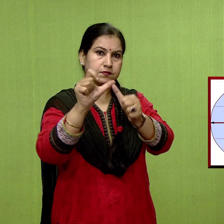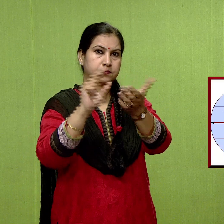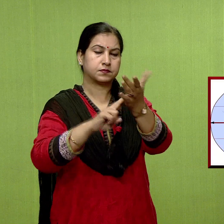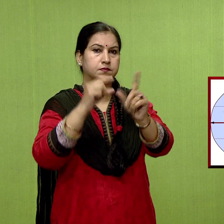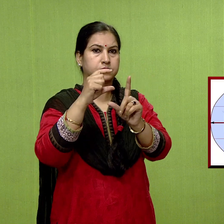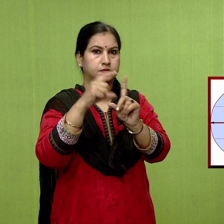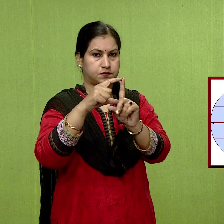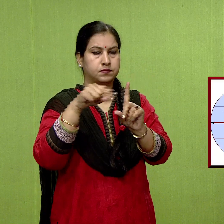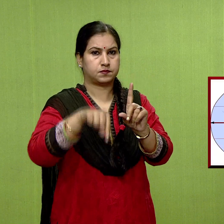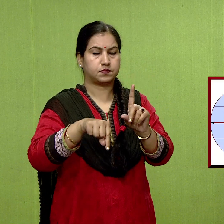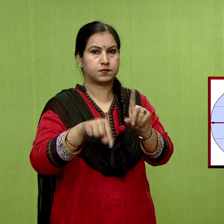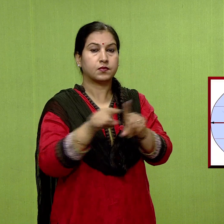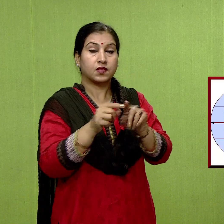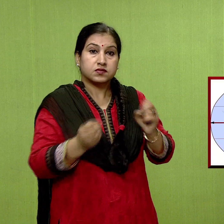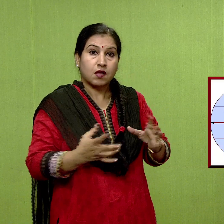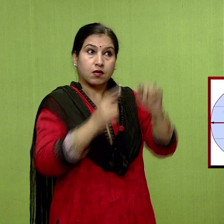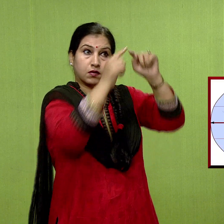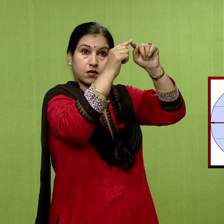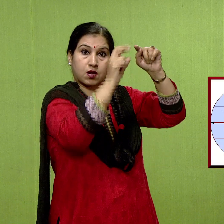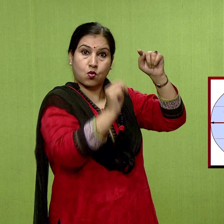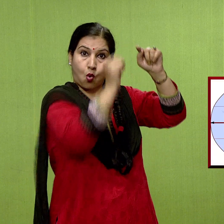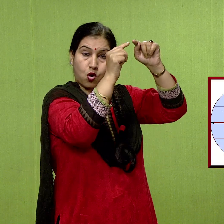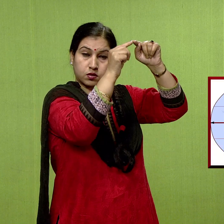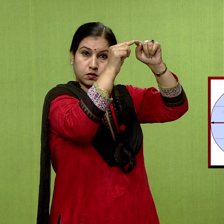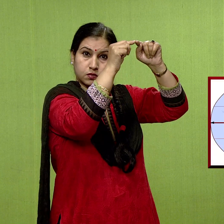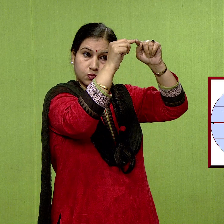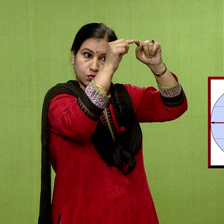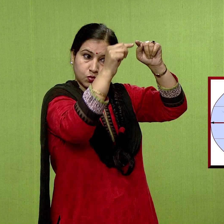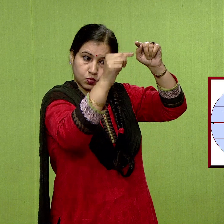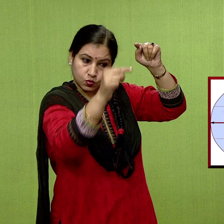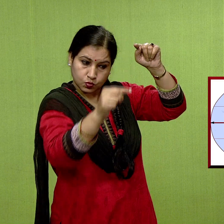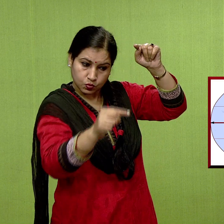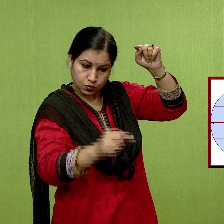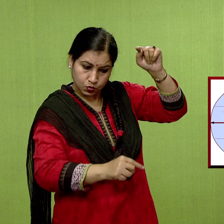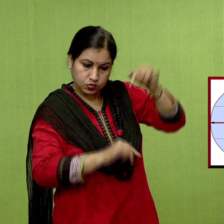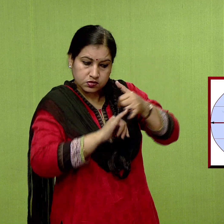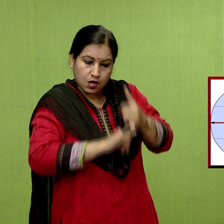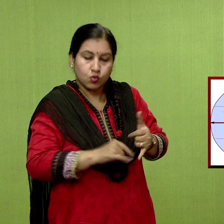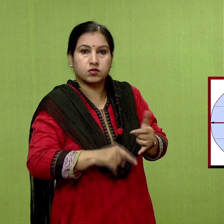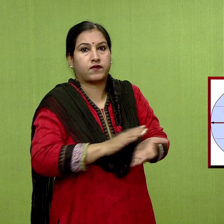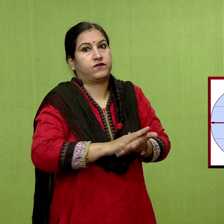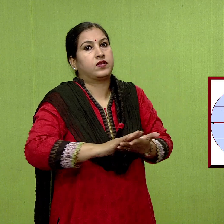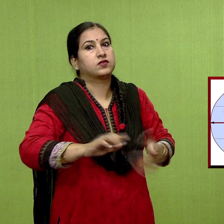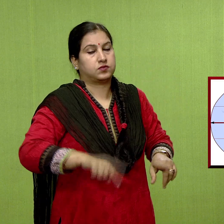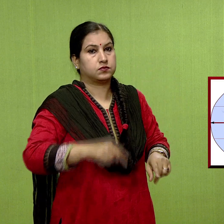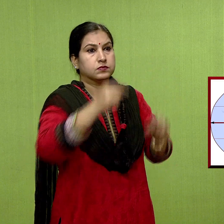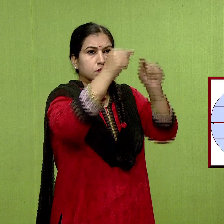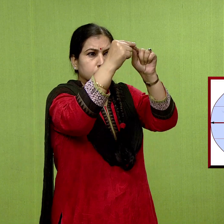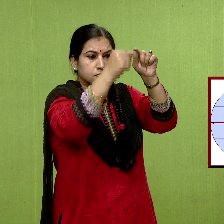That runs from north to south in direction and divides the earth in two